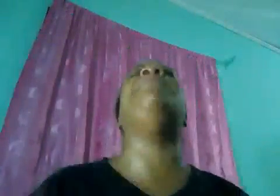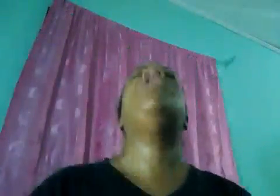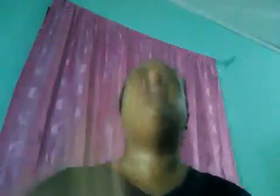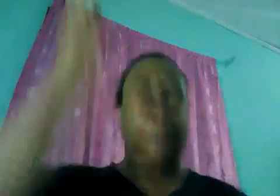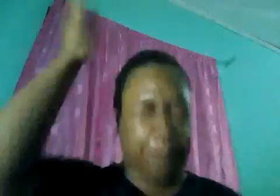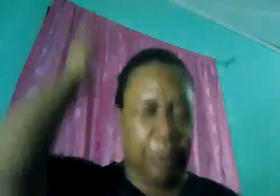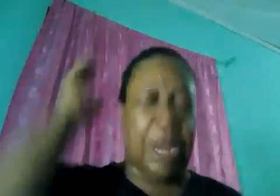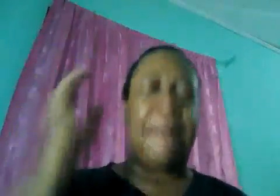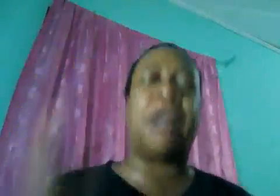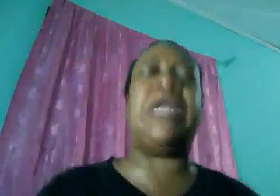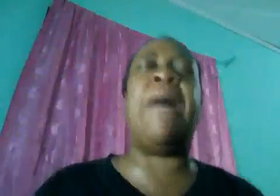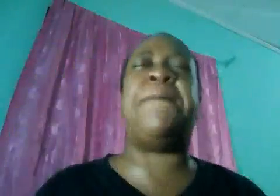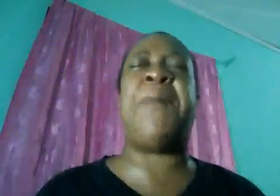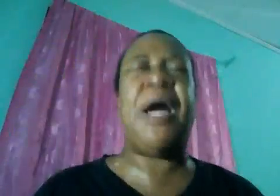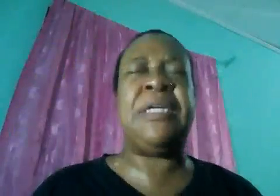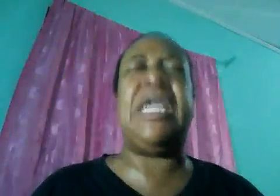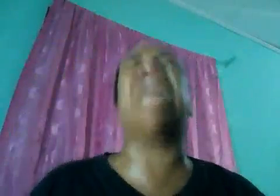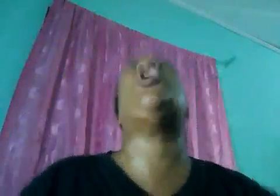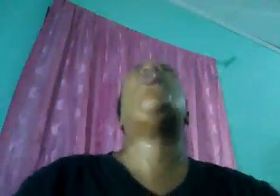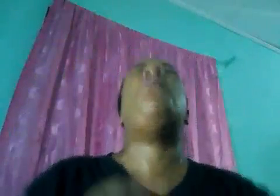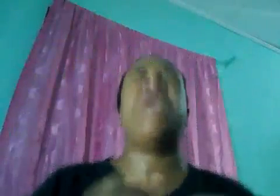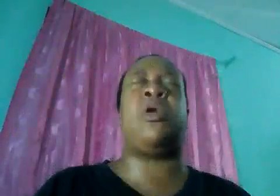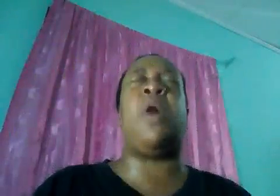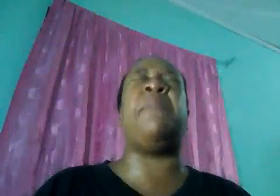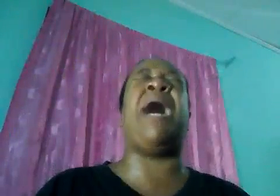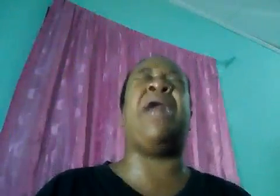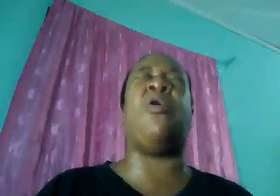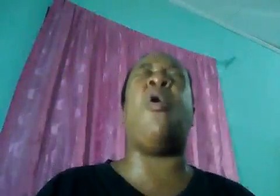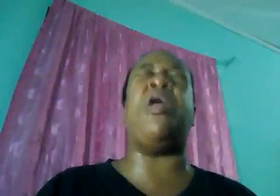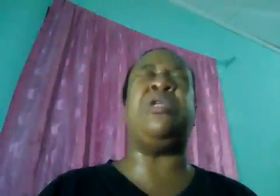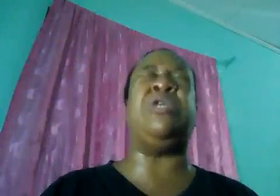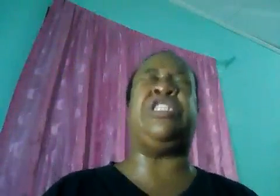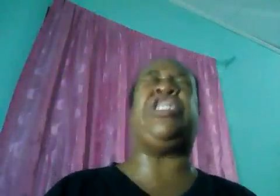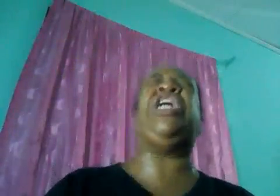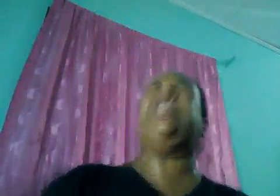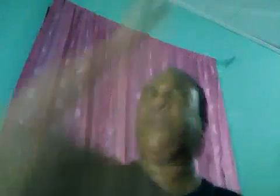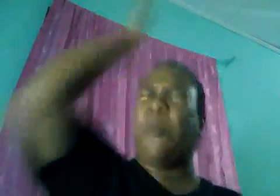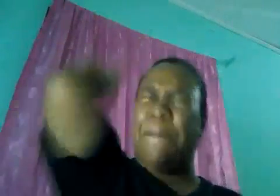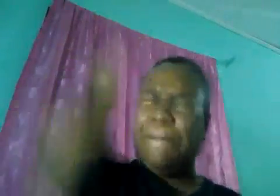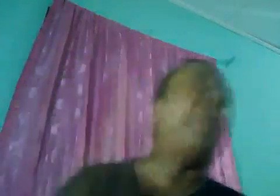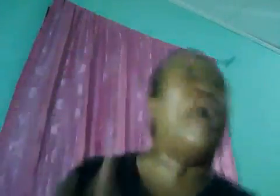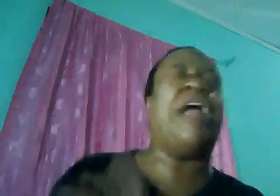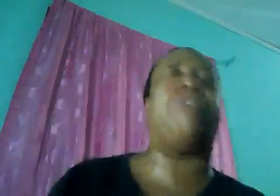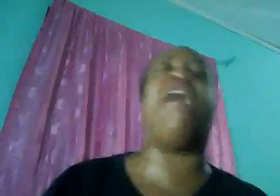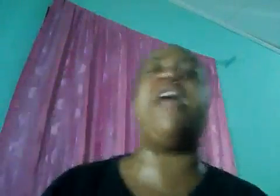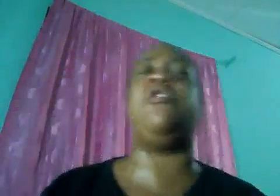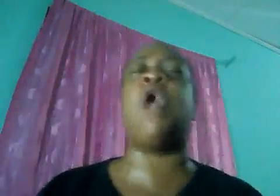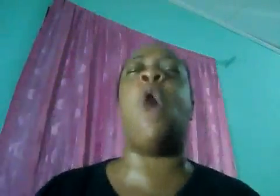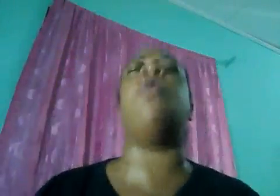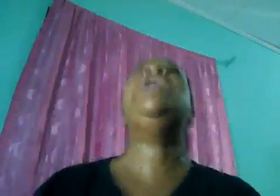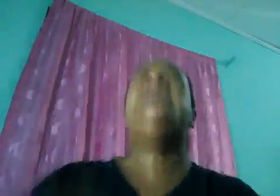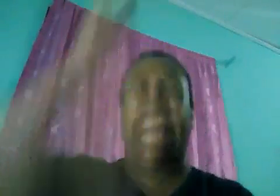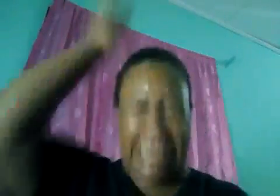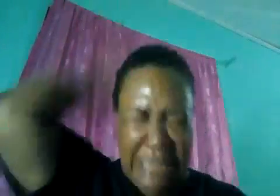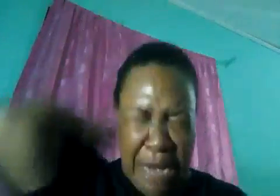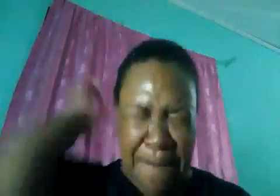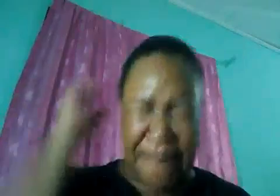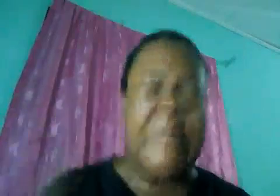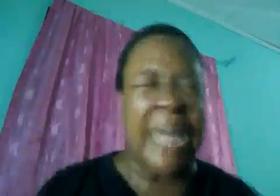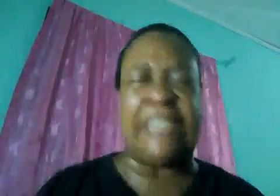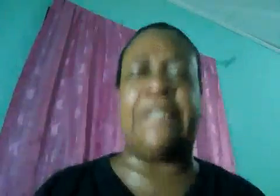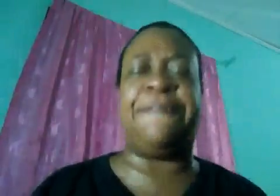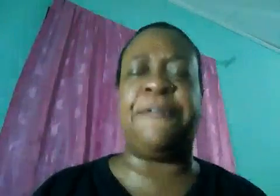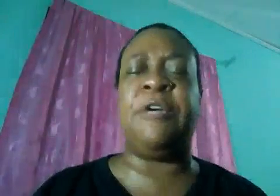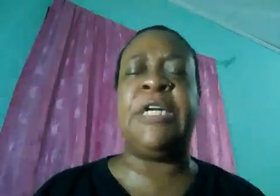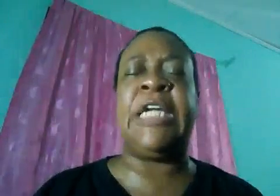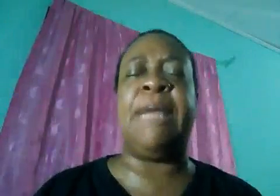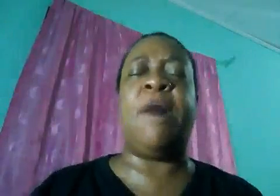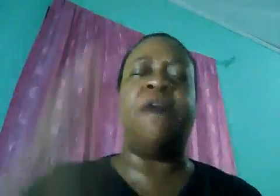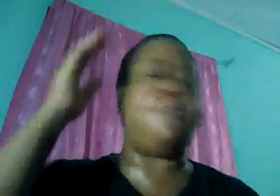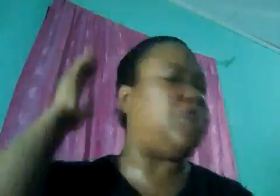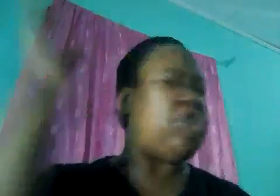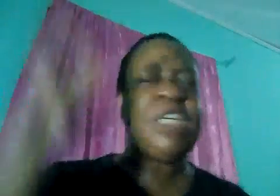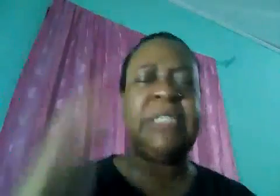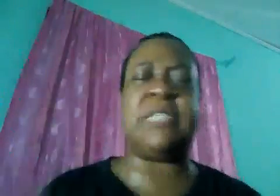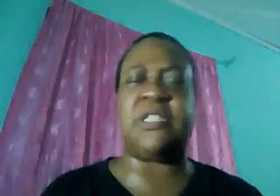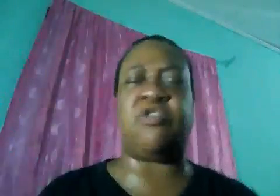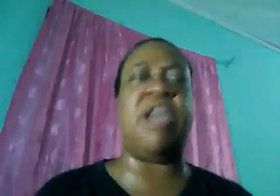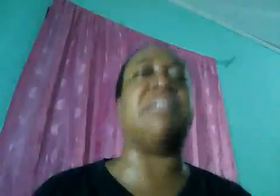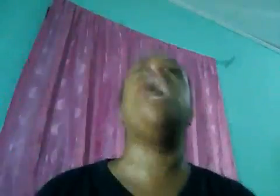them under bondage, we command all those chains to break right now in the mightiful name of Jesus Christ. I